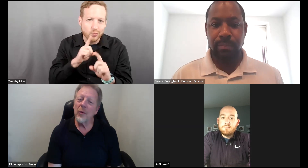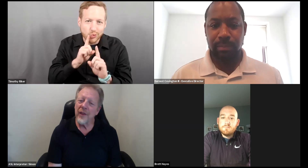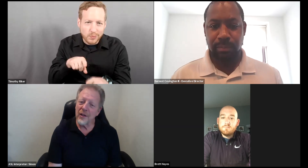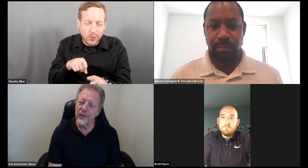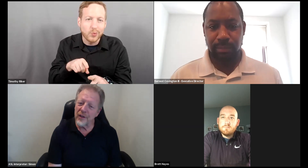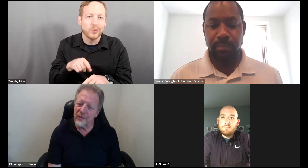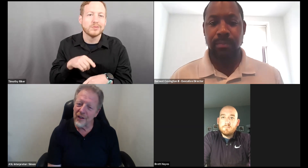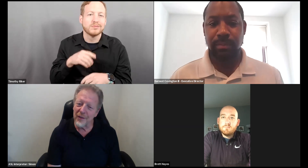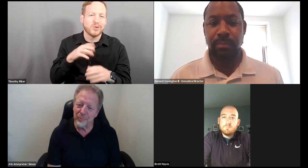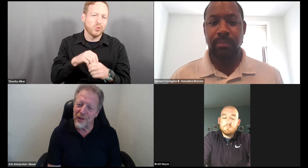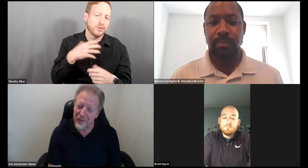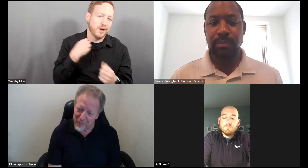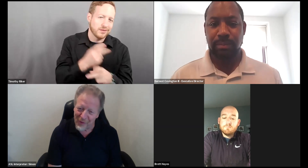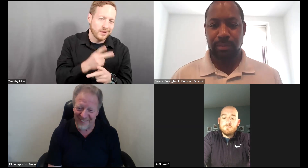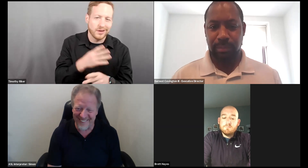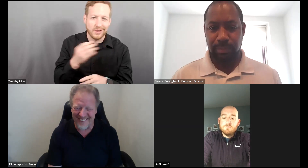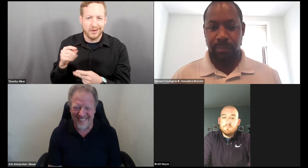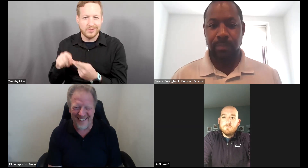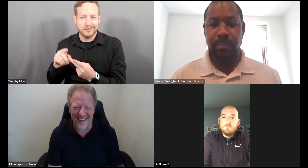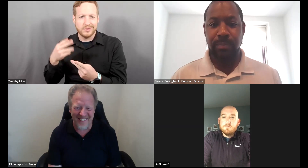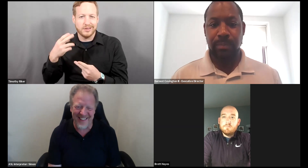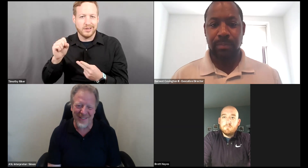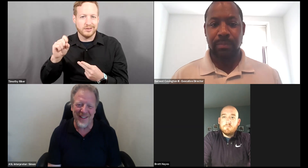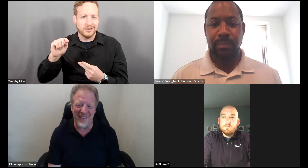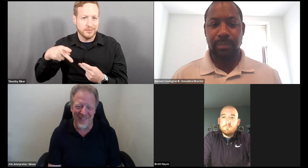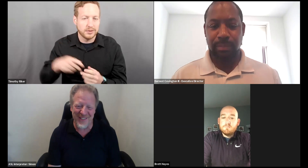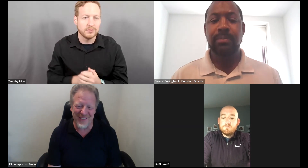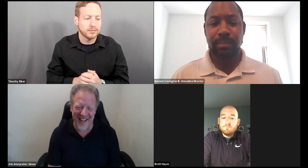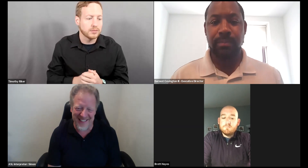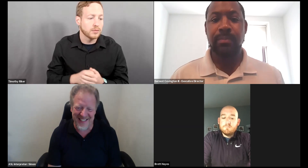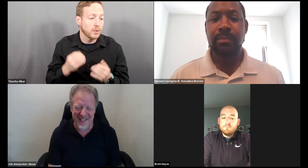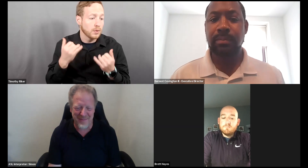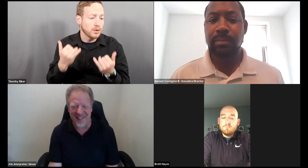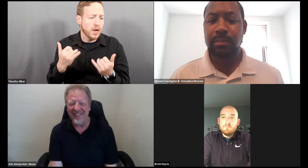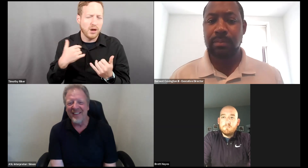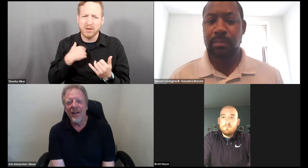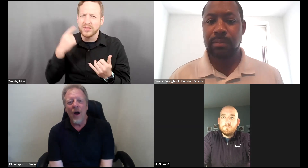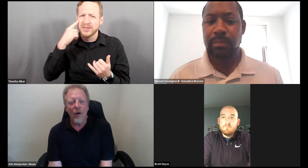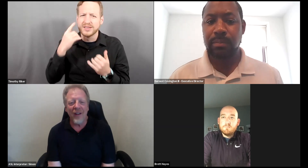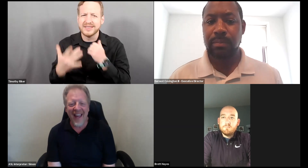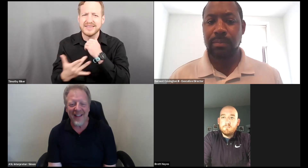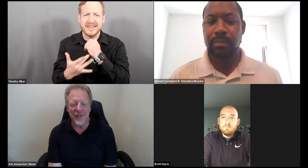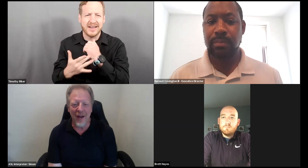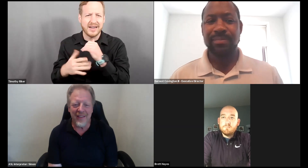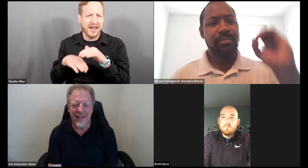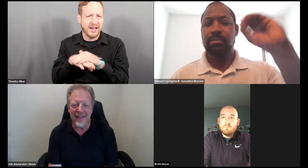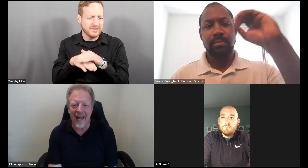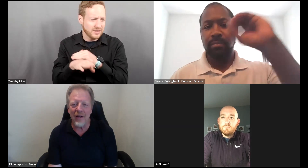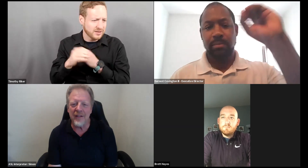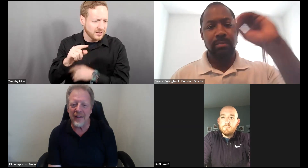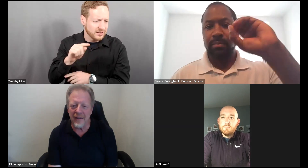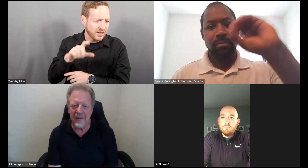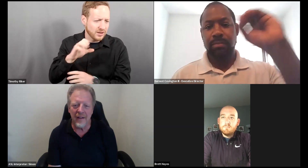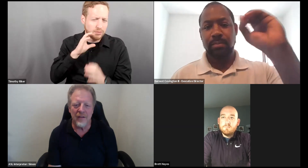Okay, well, thank you for your brief report and the Healthcare Committee and also the HSDP. Okay, so I think